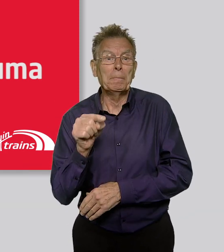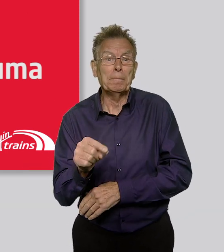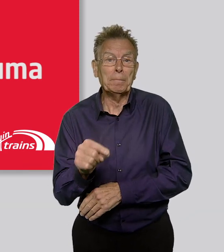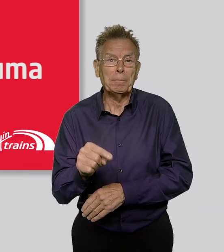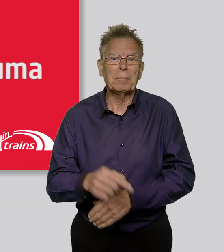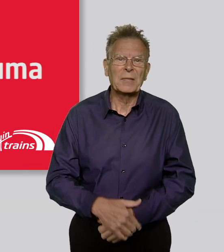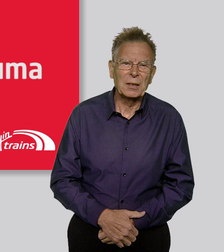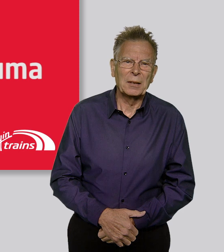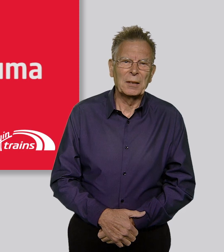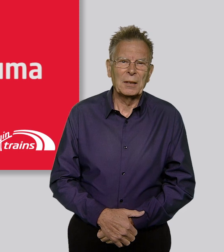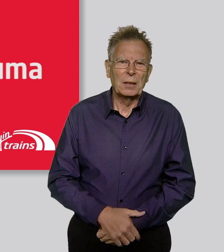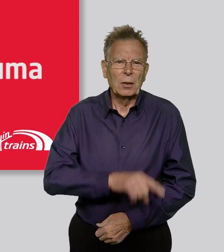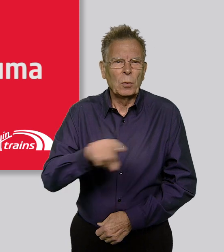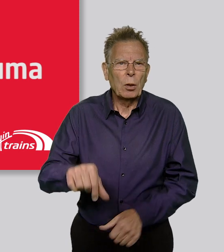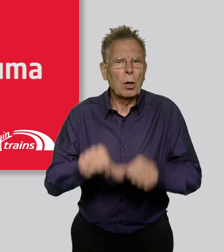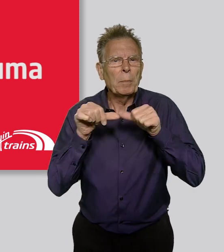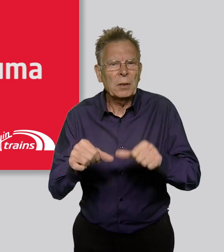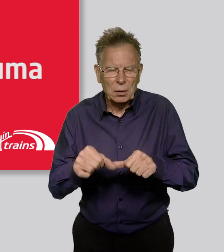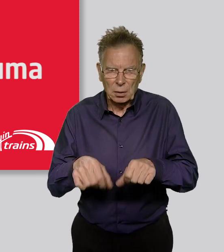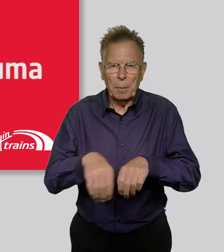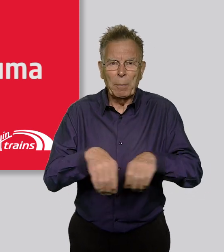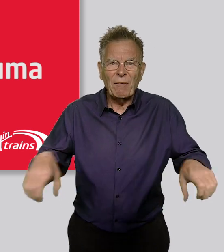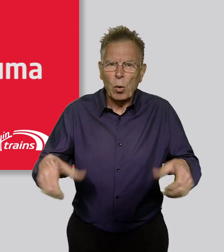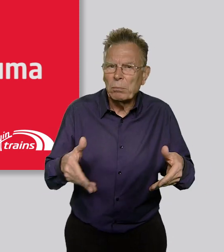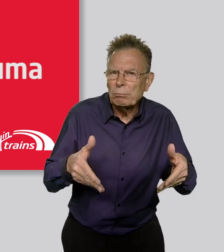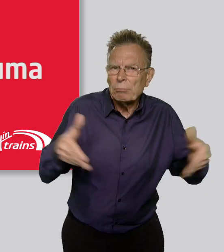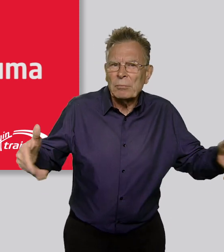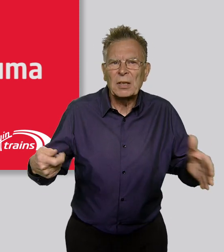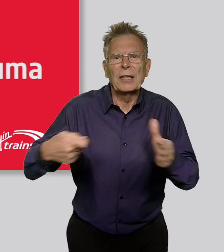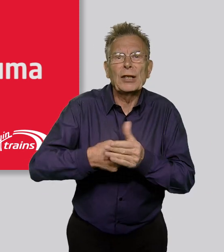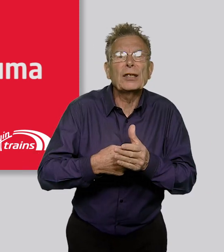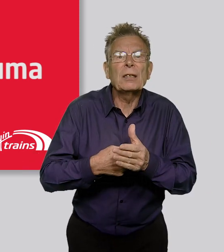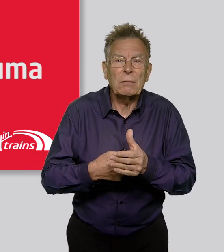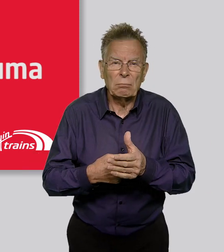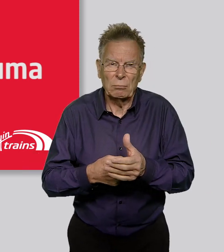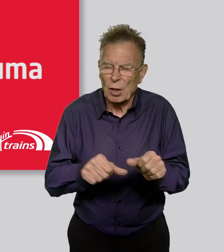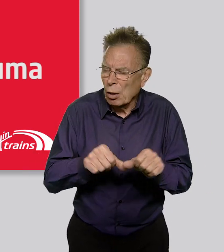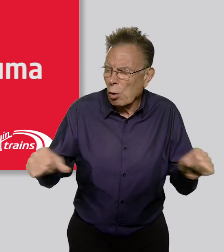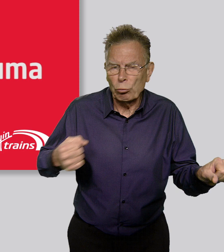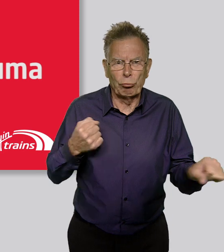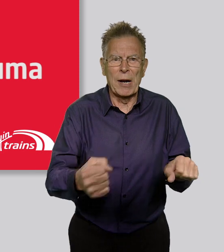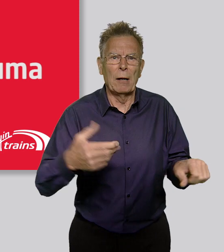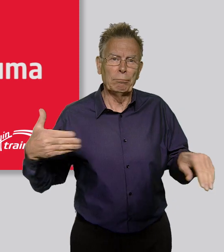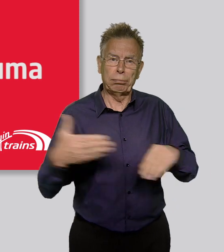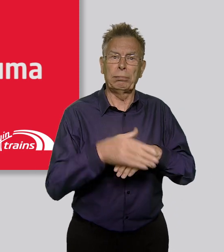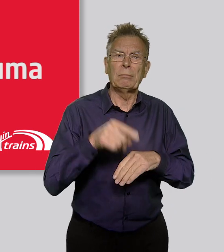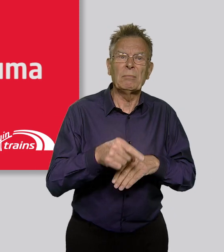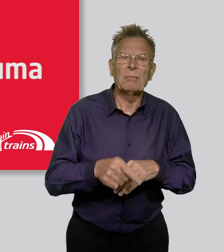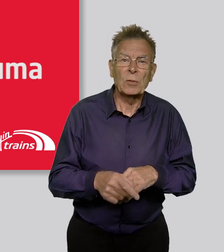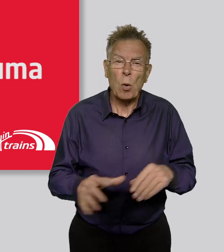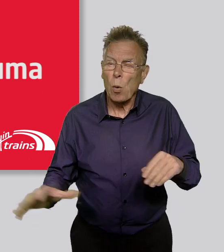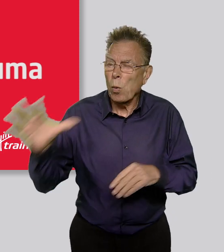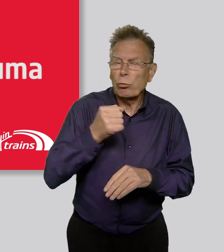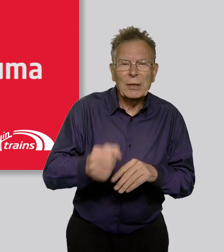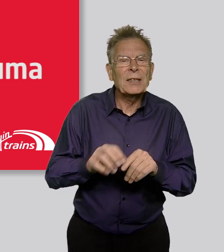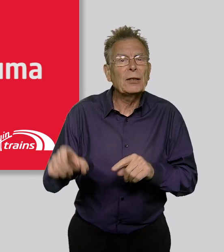ready for their awesome arrival. We've completed platform extensions to accommodate the longer trains at all